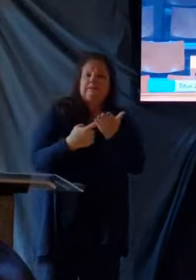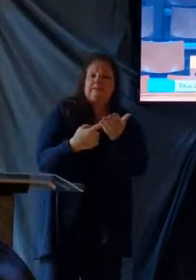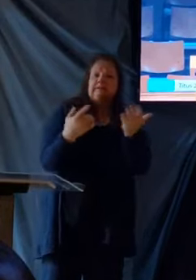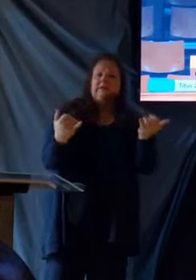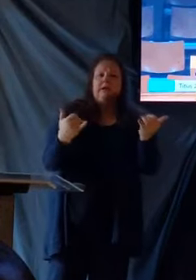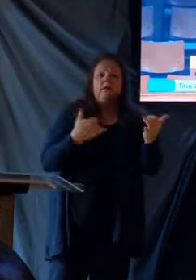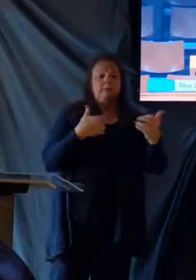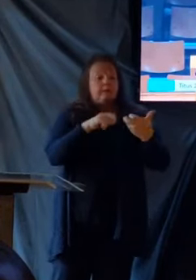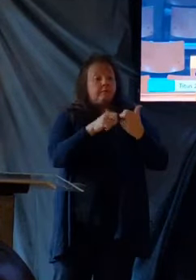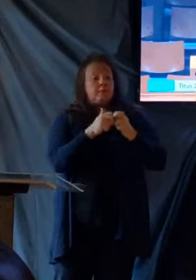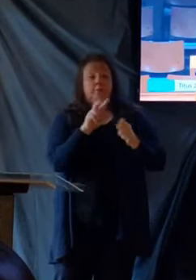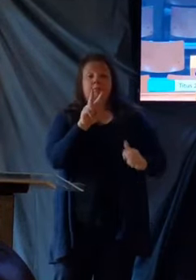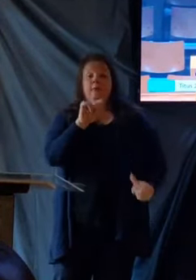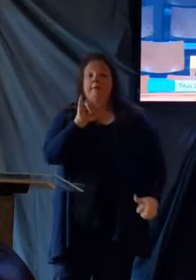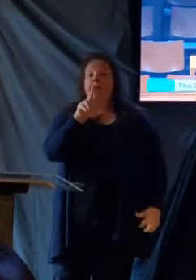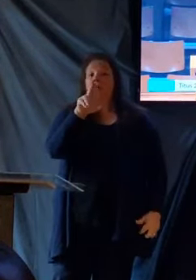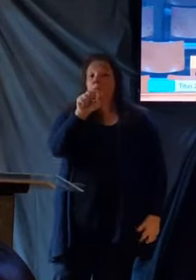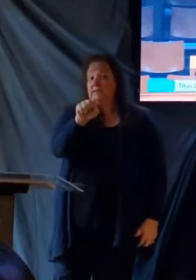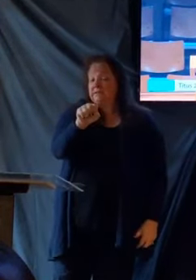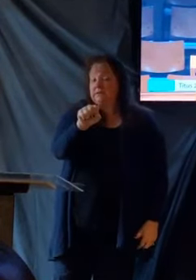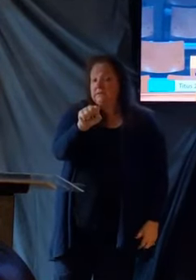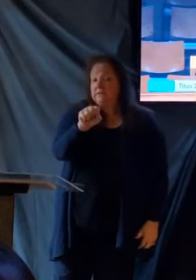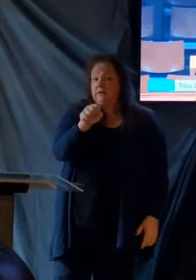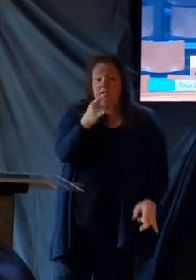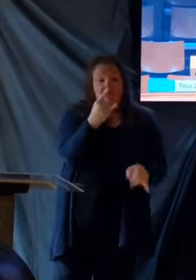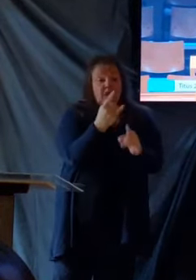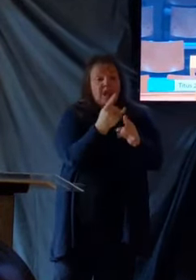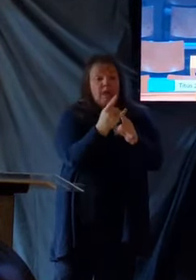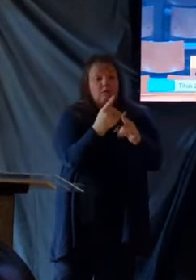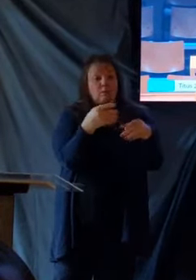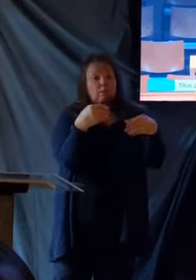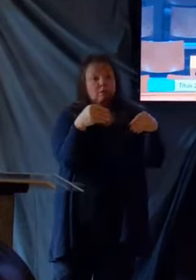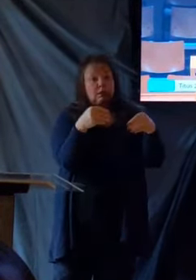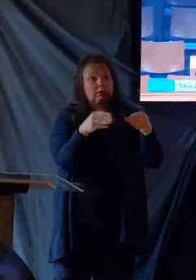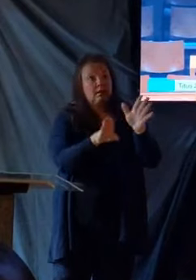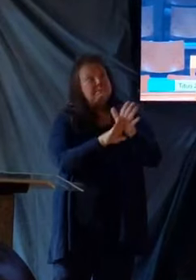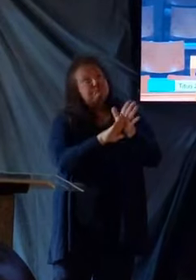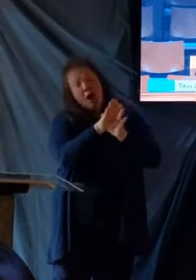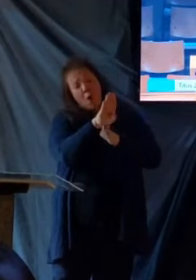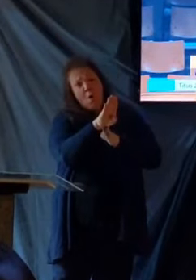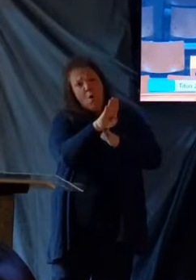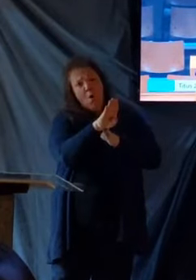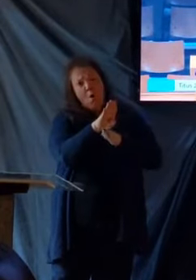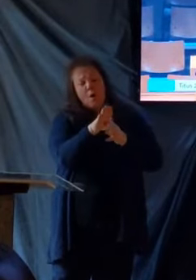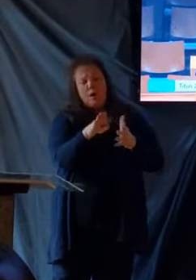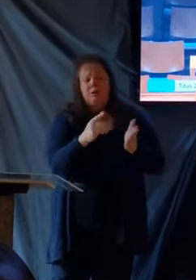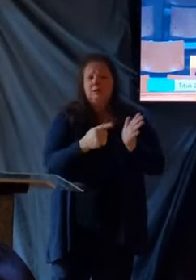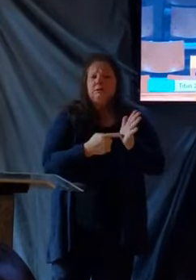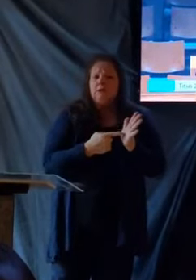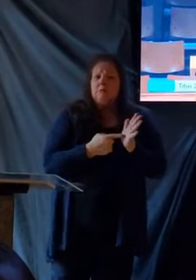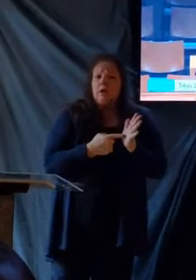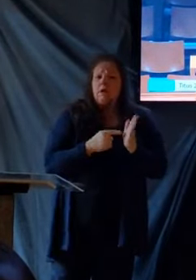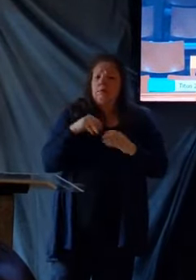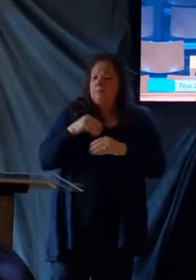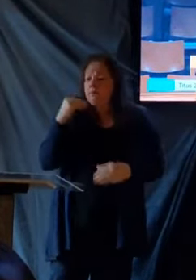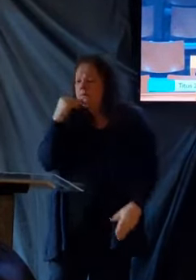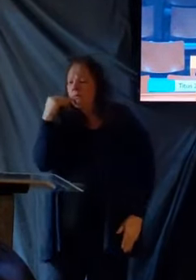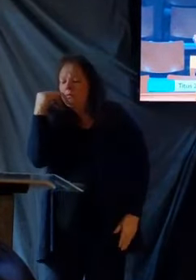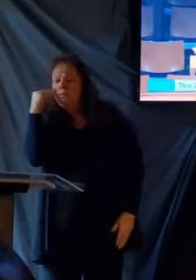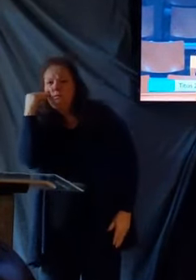having problems with a virus. And alcohol sales are going up. And sometimes being in the